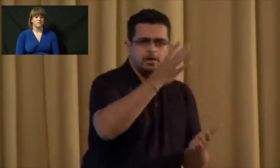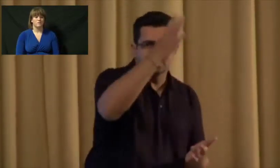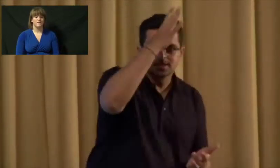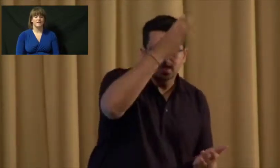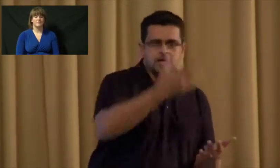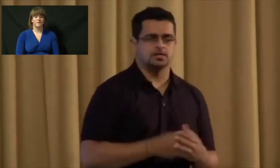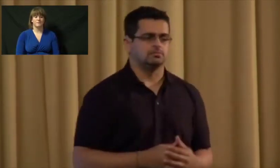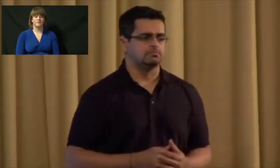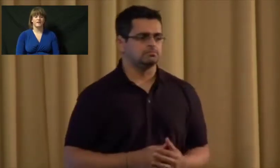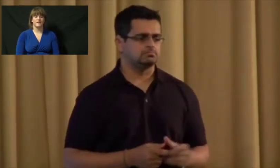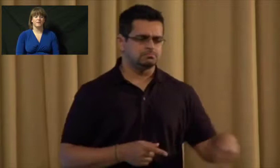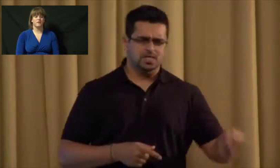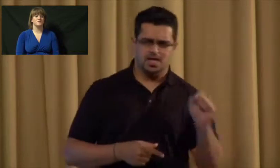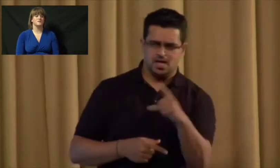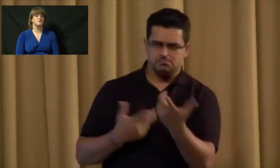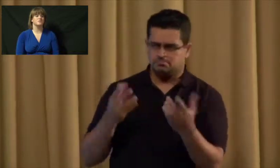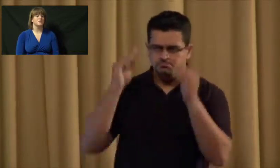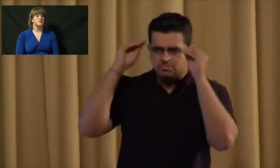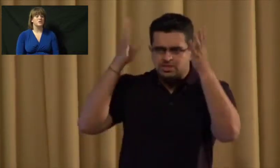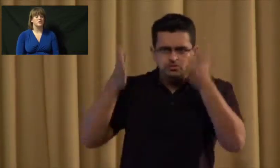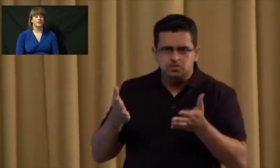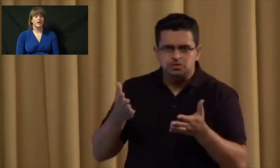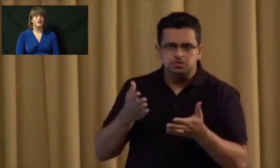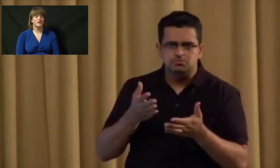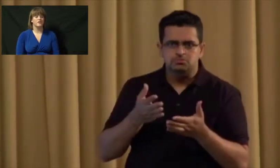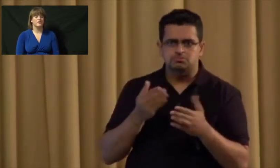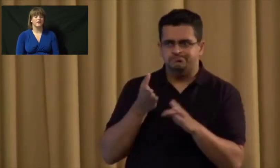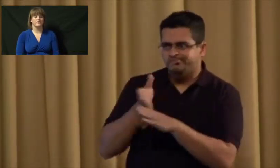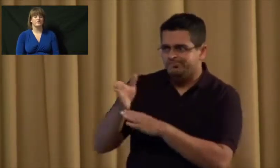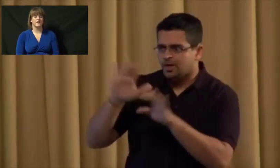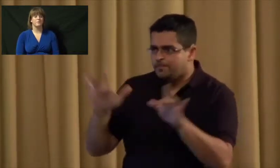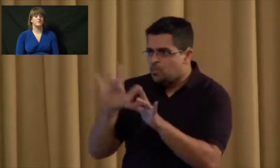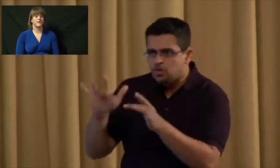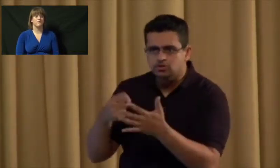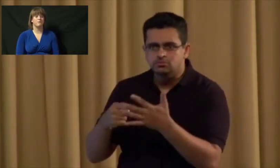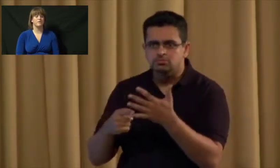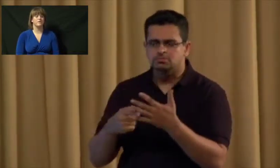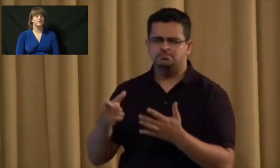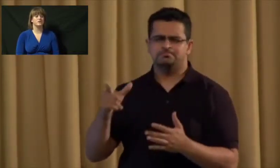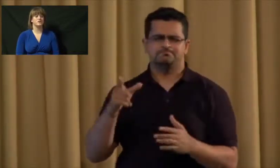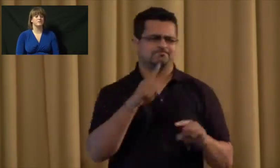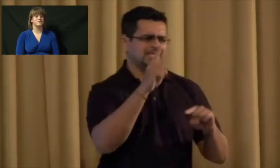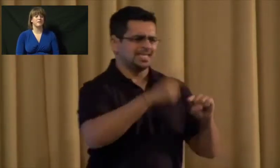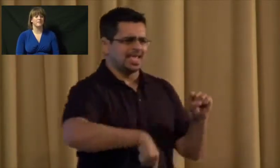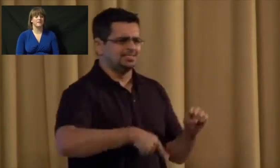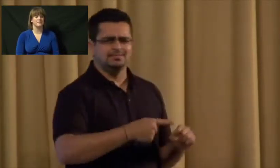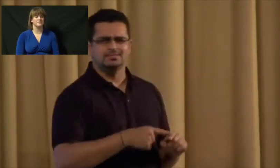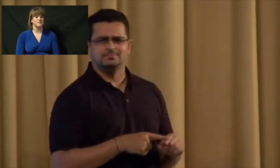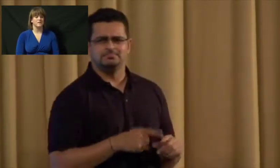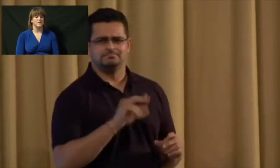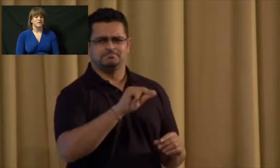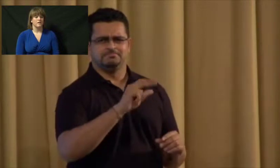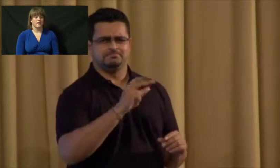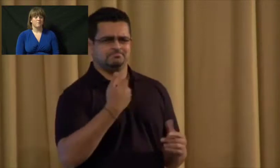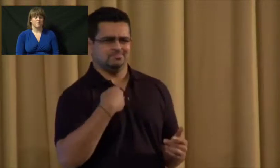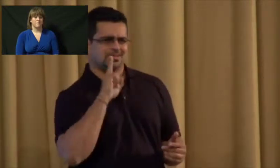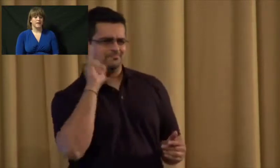One of the deaf people said, I want to learn how to cook. The other said, I want to have a better relationship with my parents. And my group